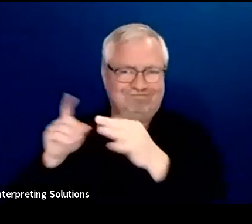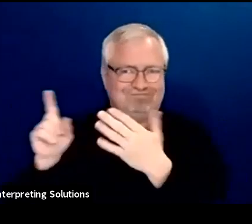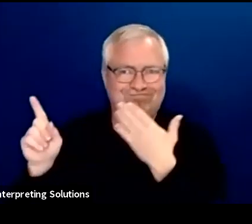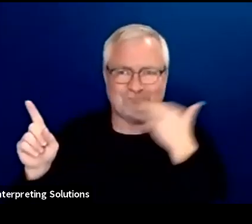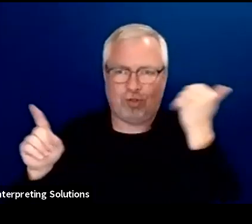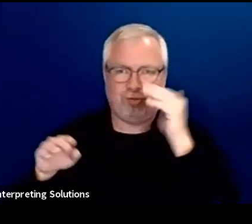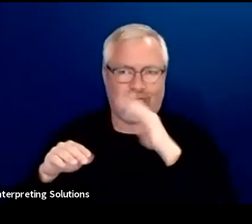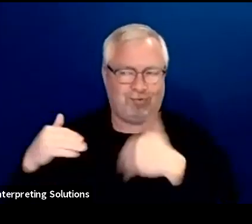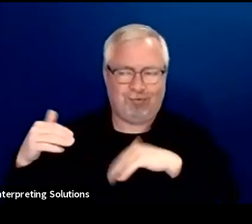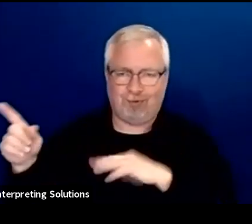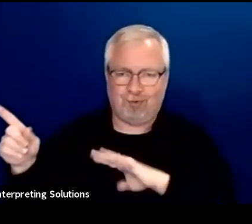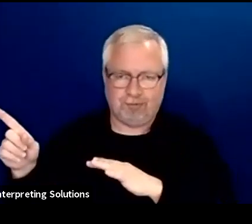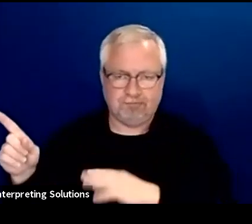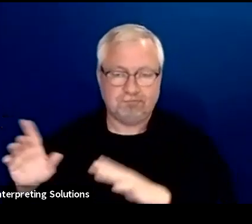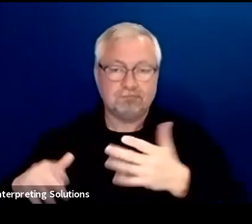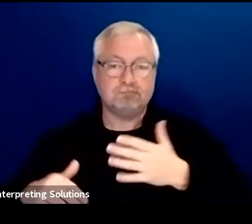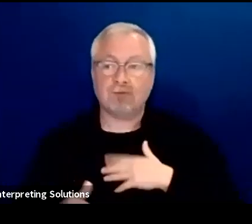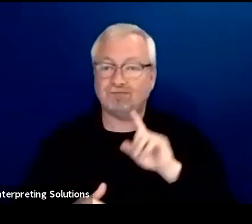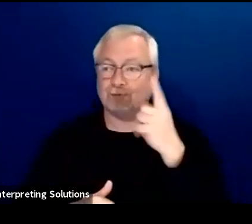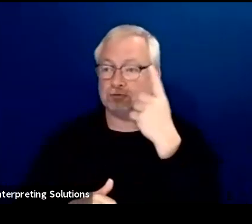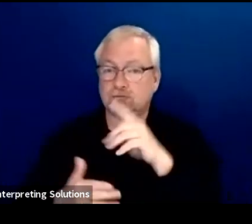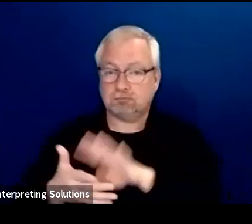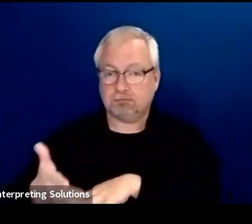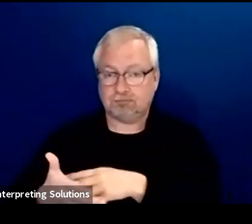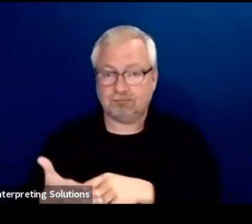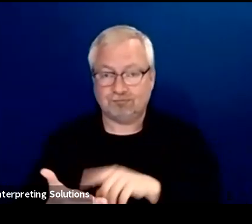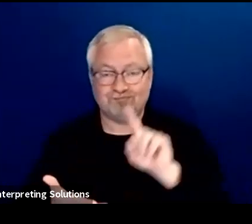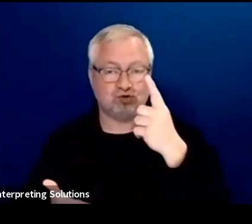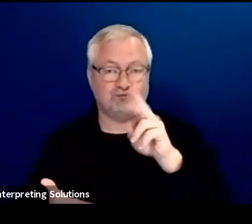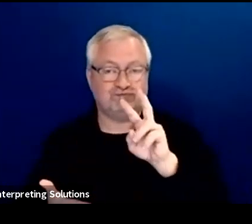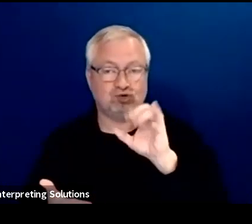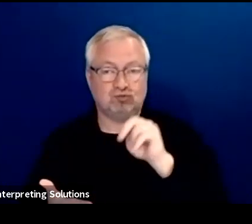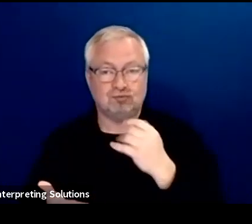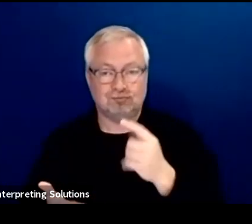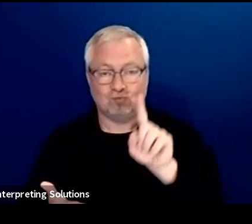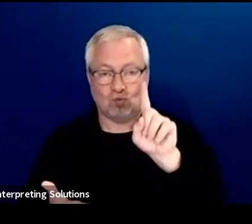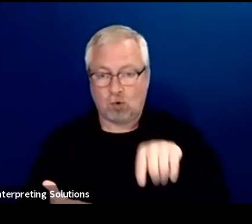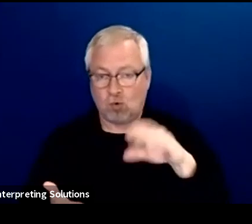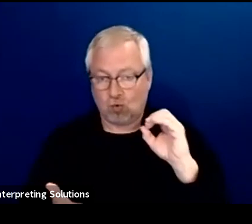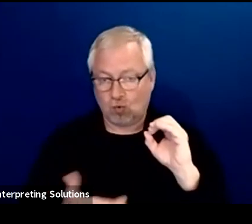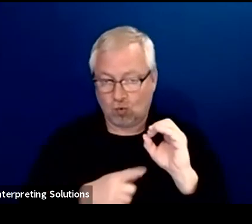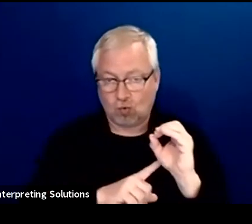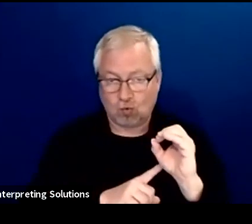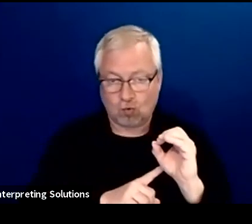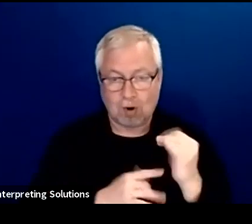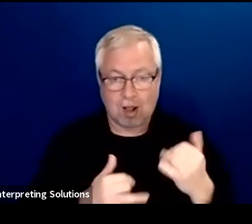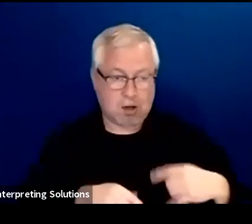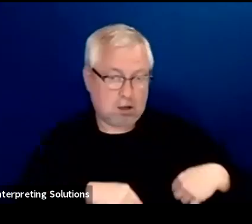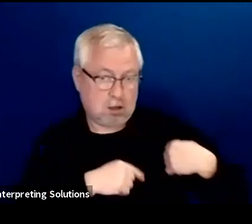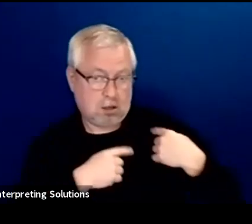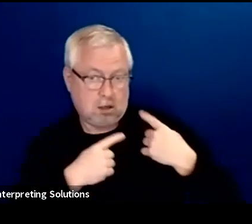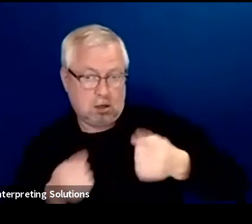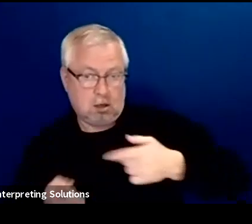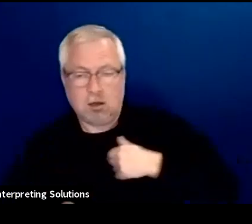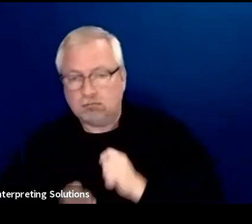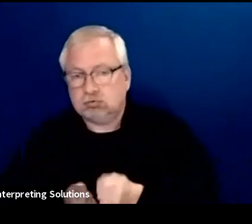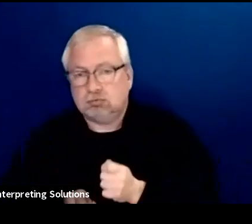that the researchers knew could be improved with more updated